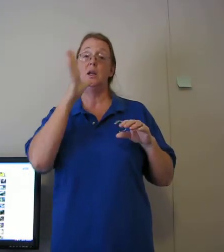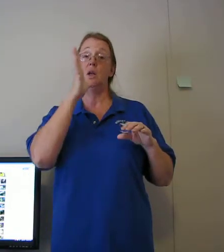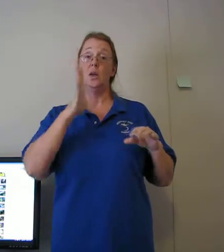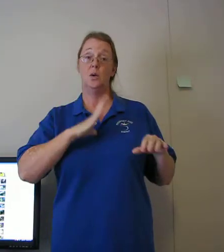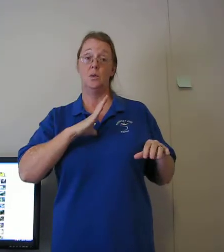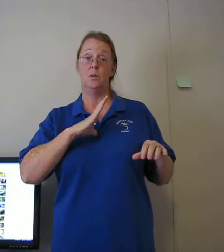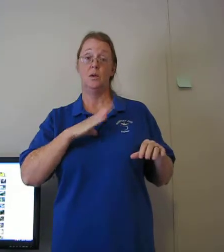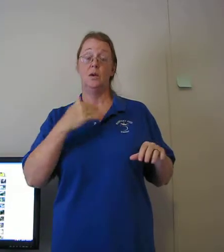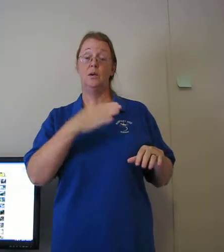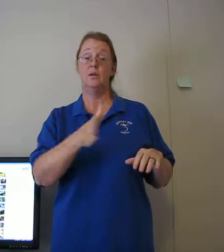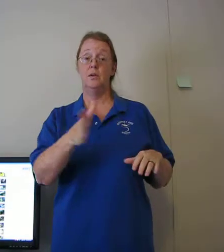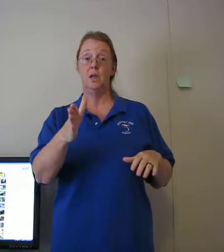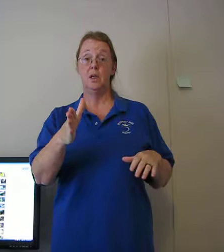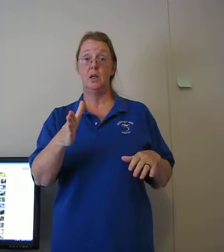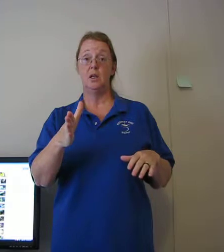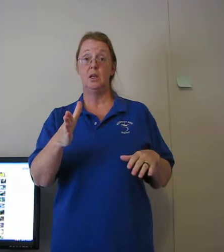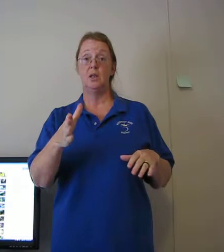It takes about a minute to get them out.